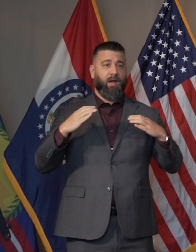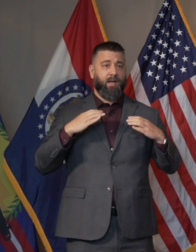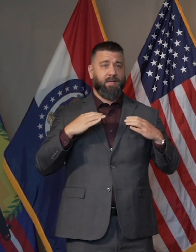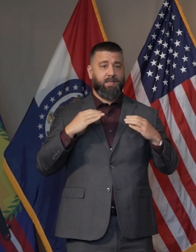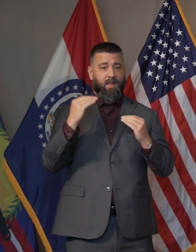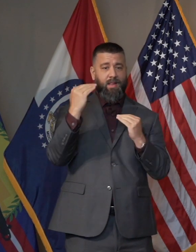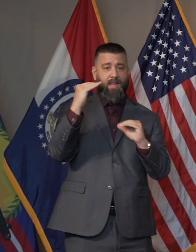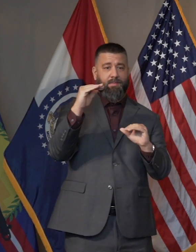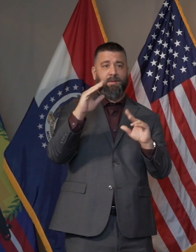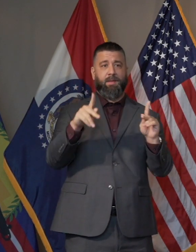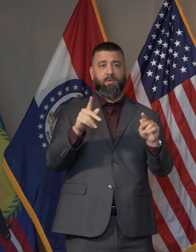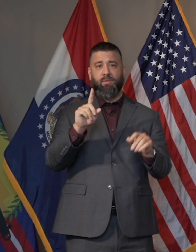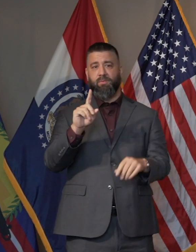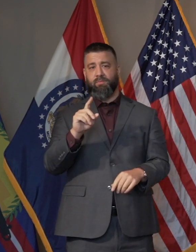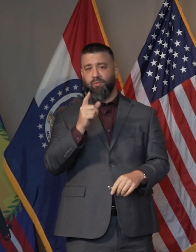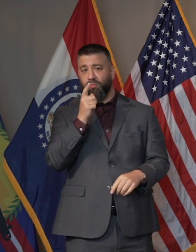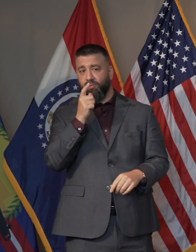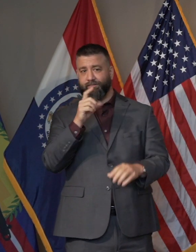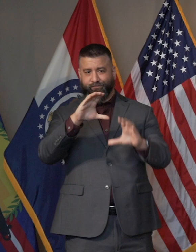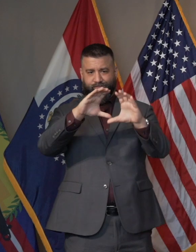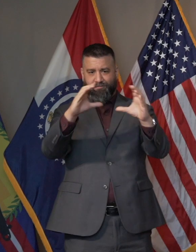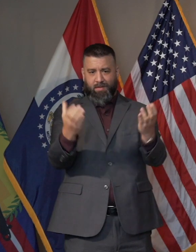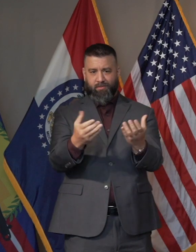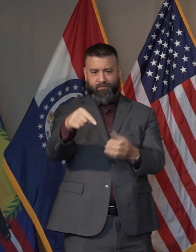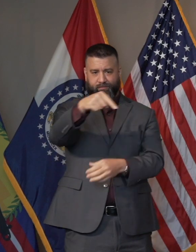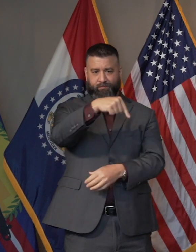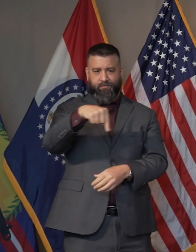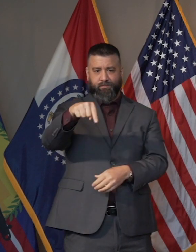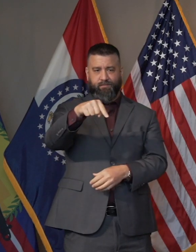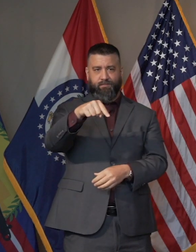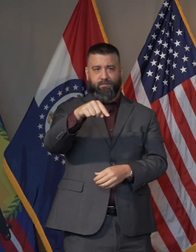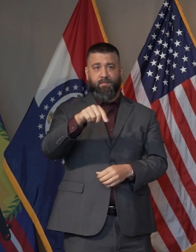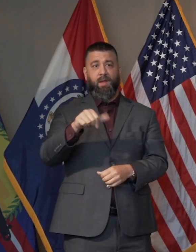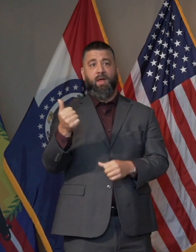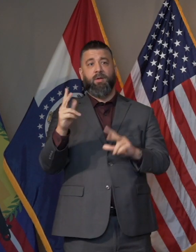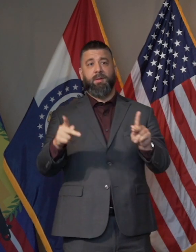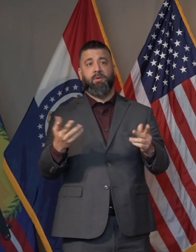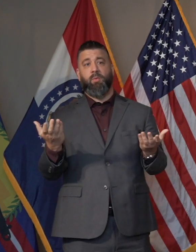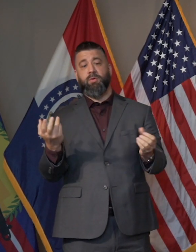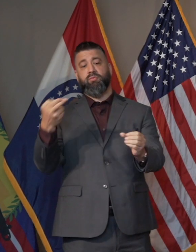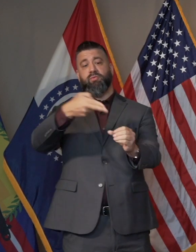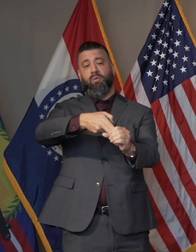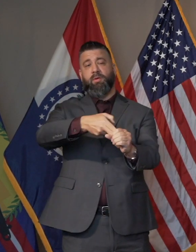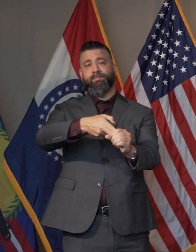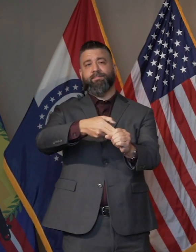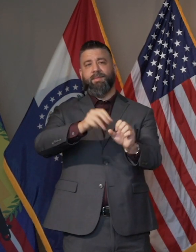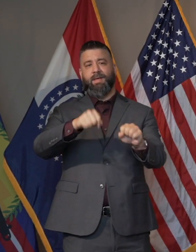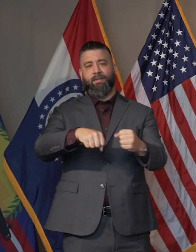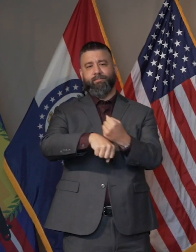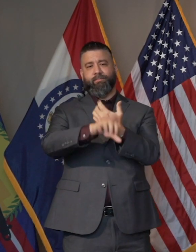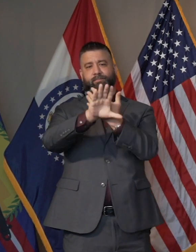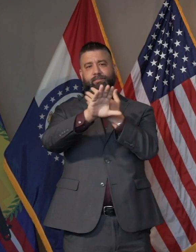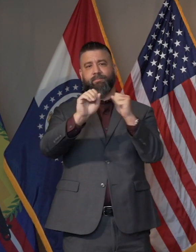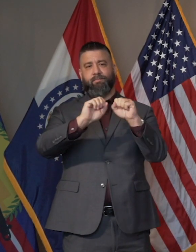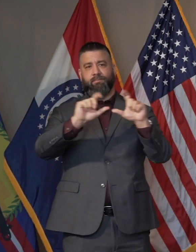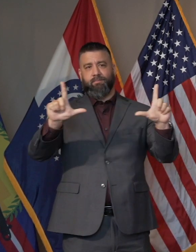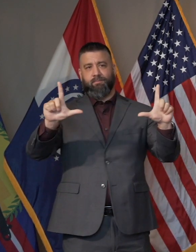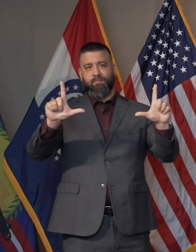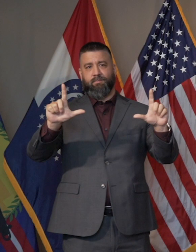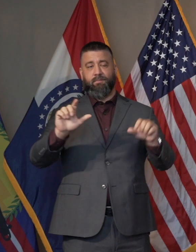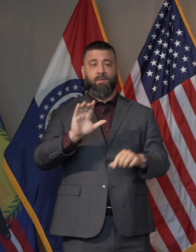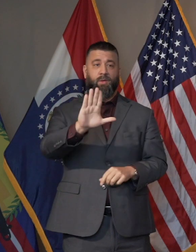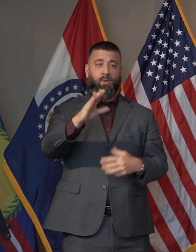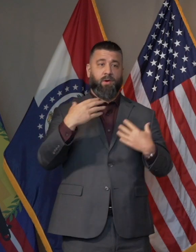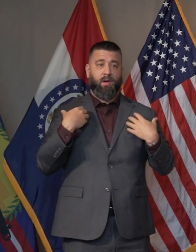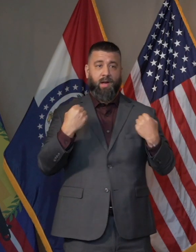limited to those in your bubble, and anyone else who wants to join you should do so virtually. Your health and the